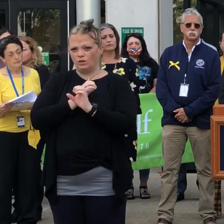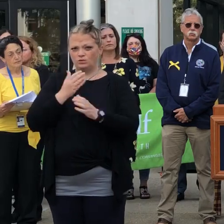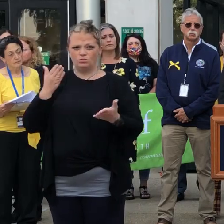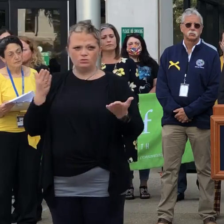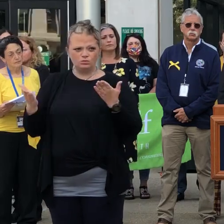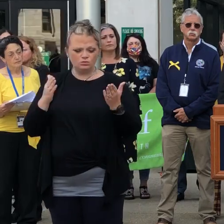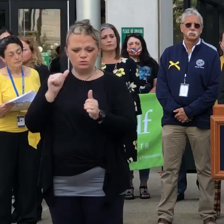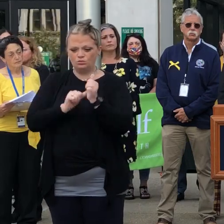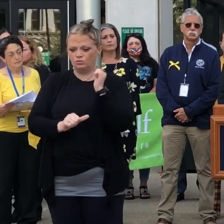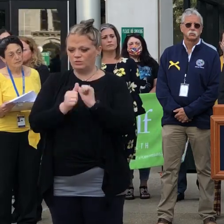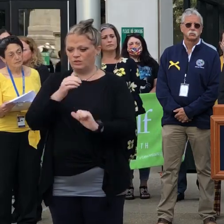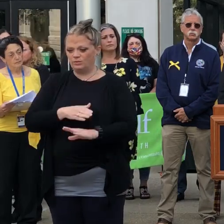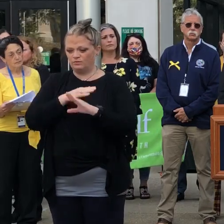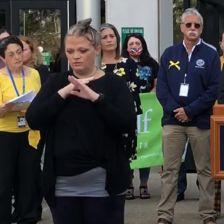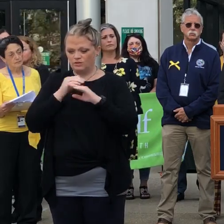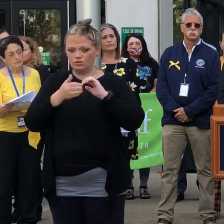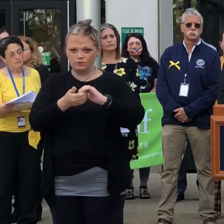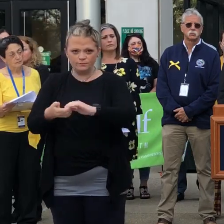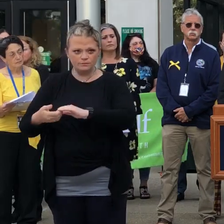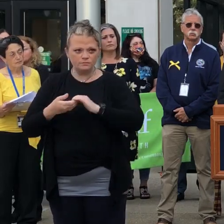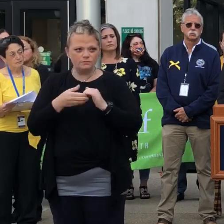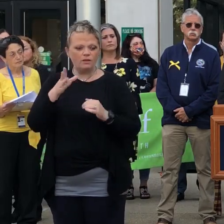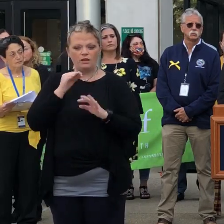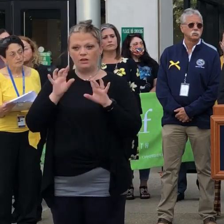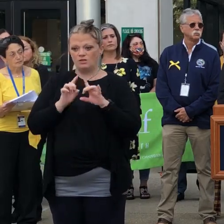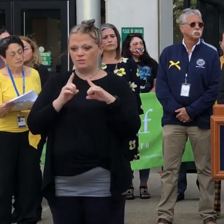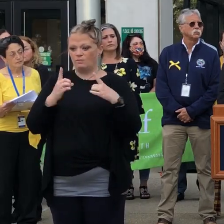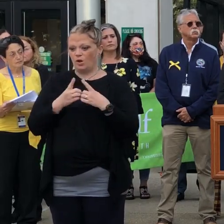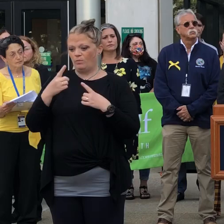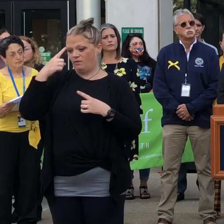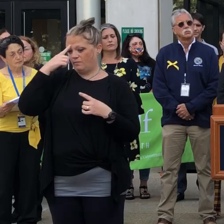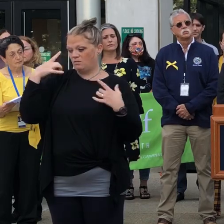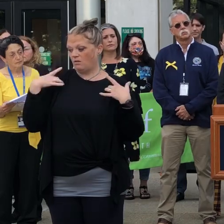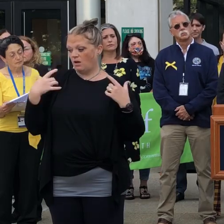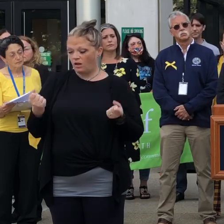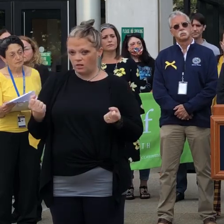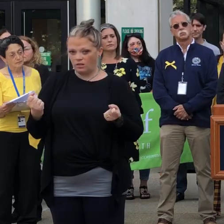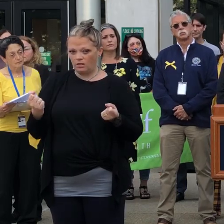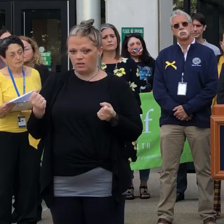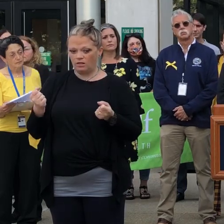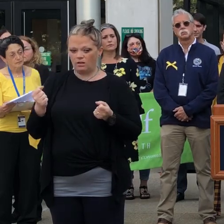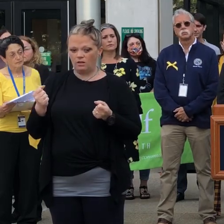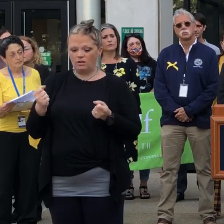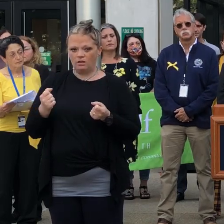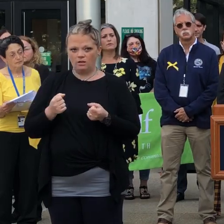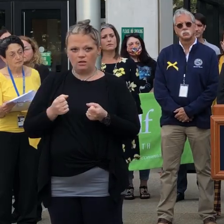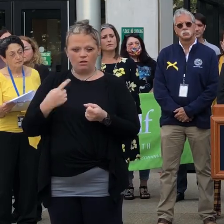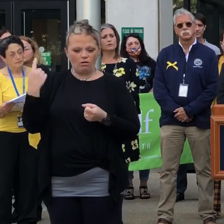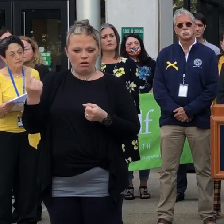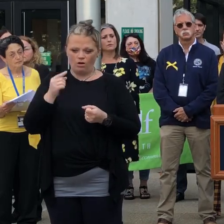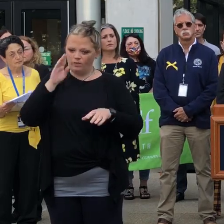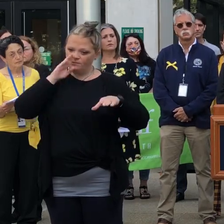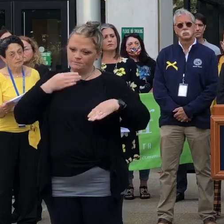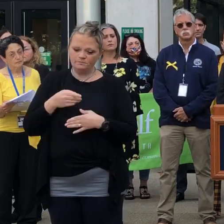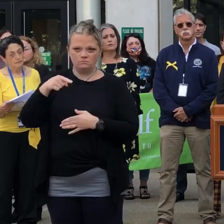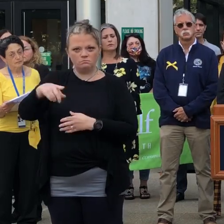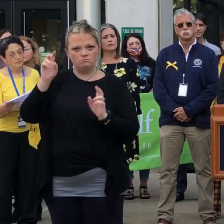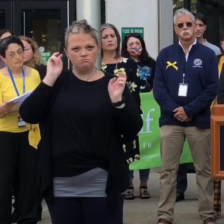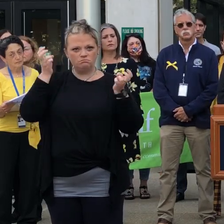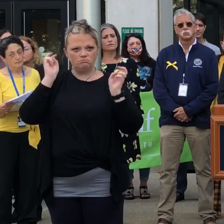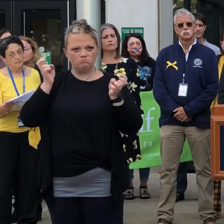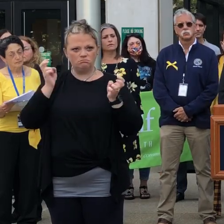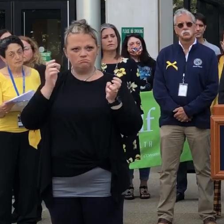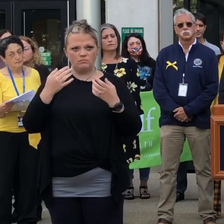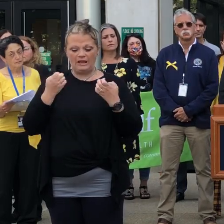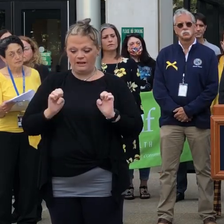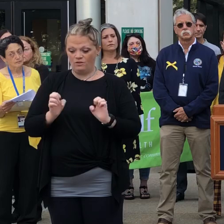the Suicide Prevention Coalition, and the Department of Mental Health have kept this issue at the center of their work, and their efforts